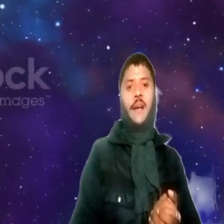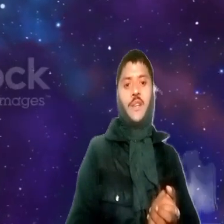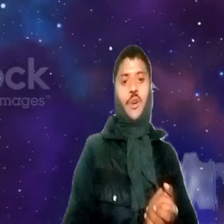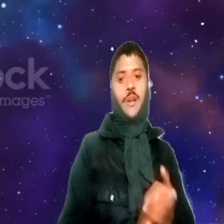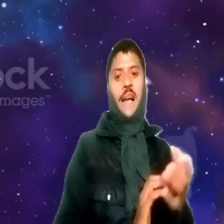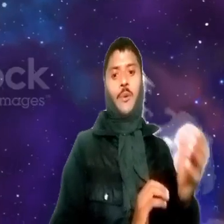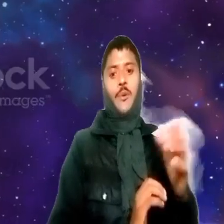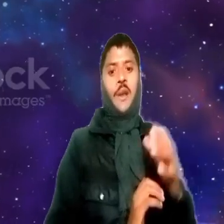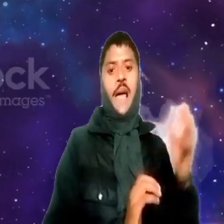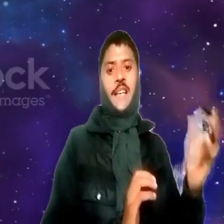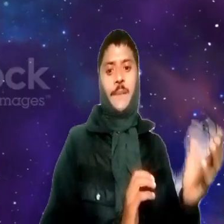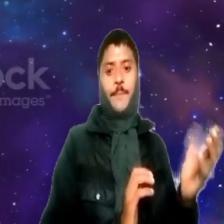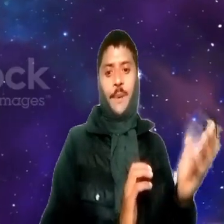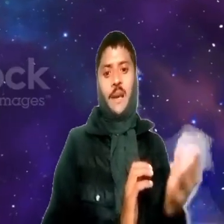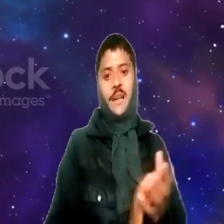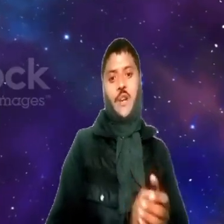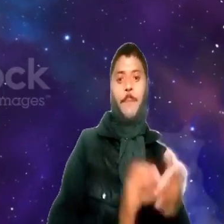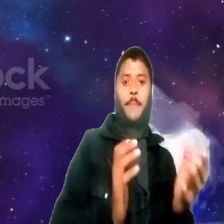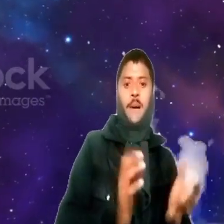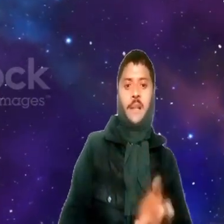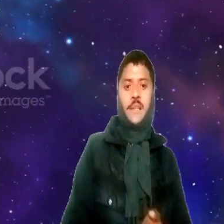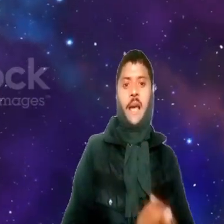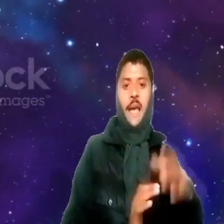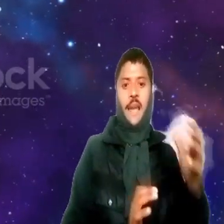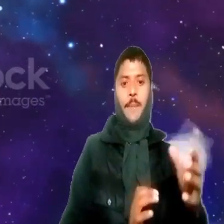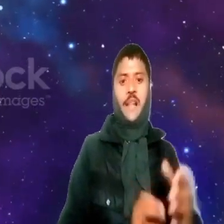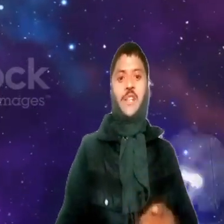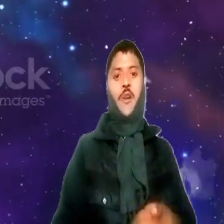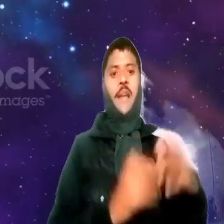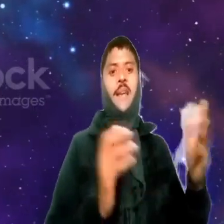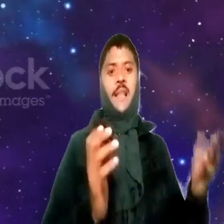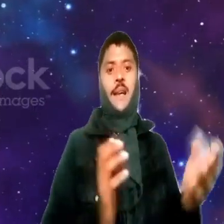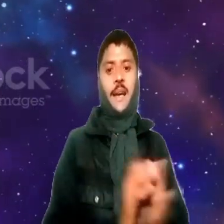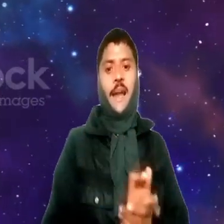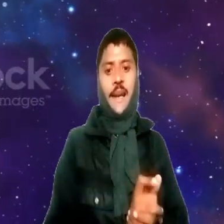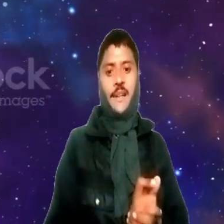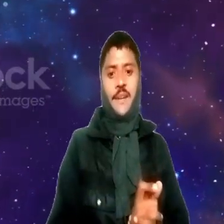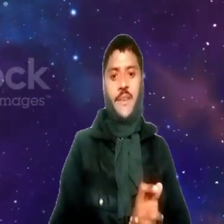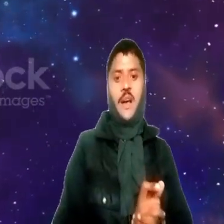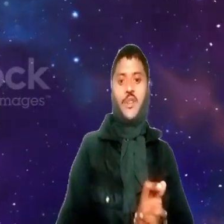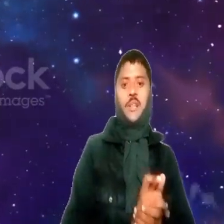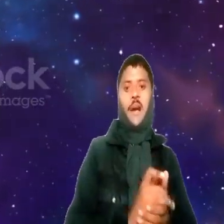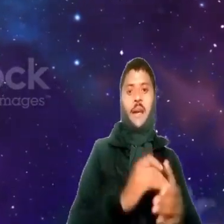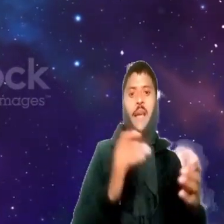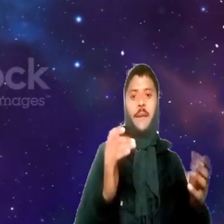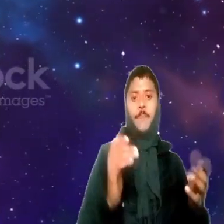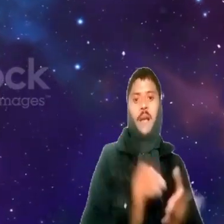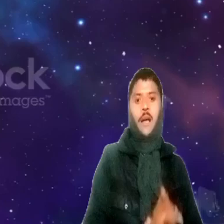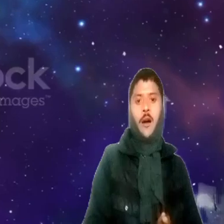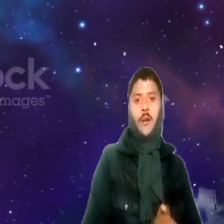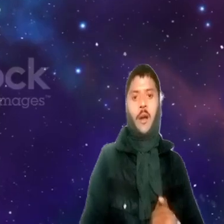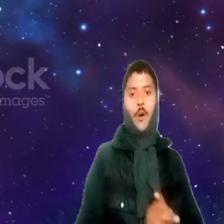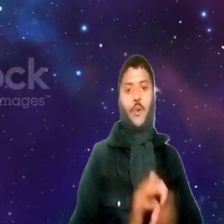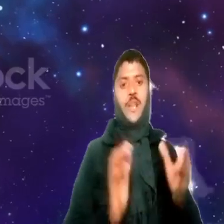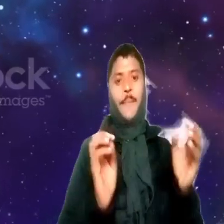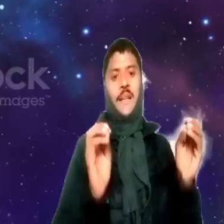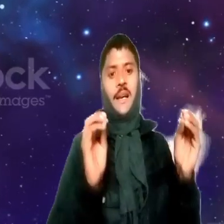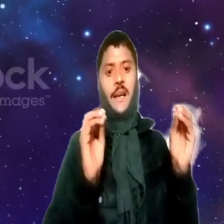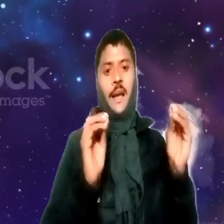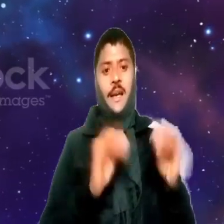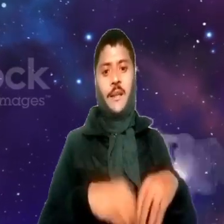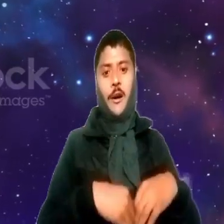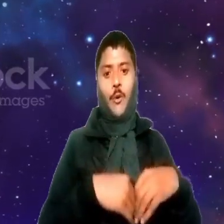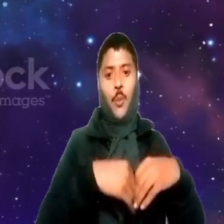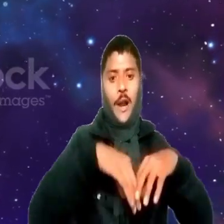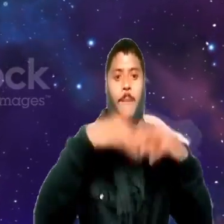in the sky, so that looks like figures of peoples, animals, or any other characters. So the Great Bear or